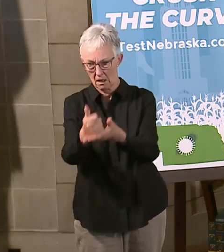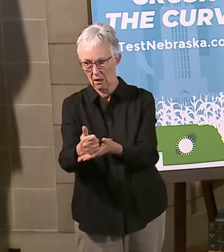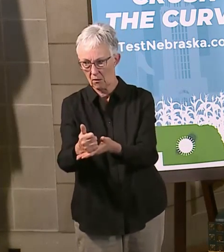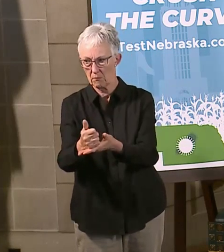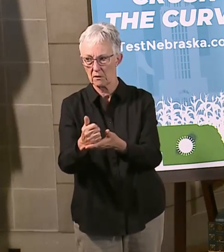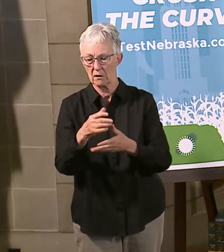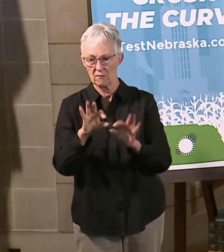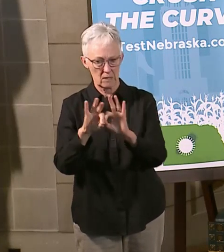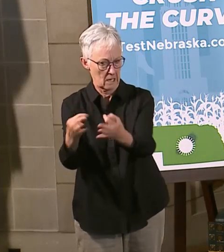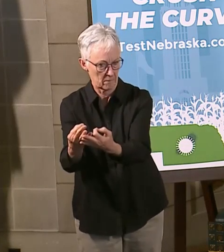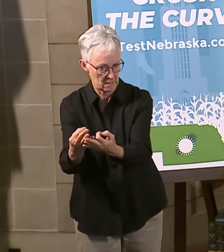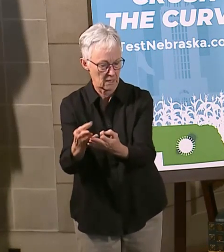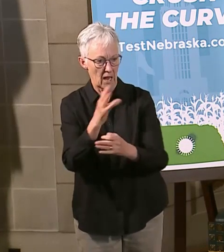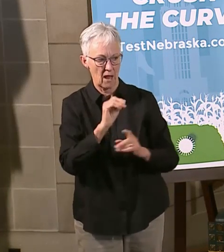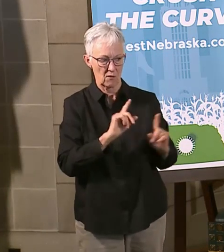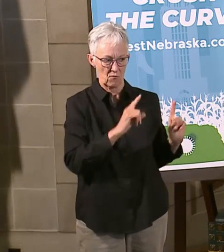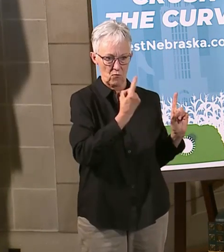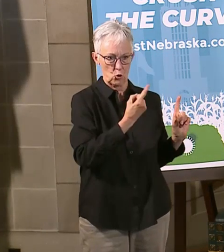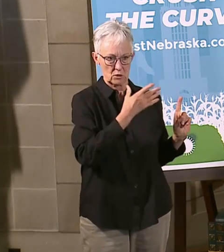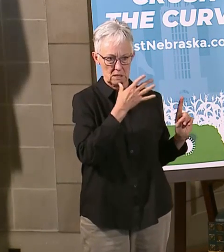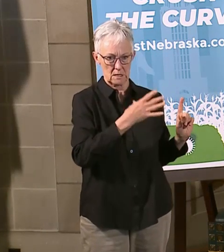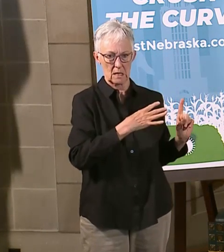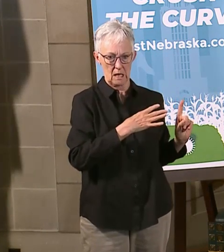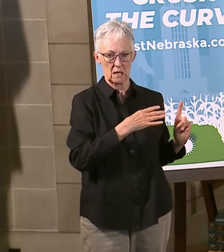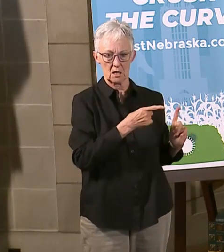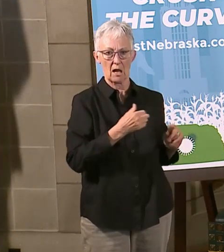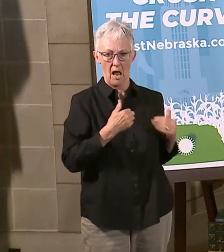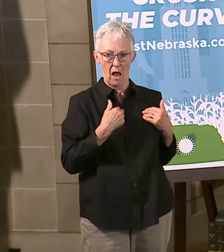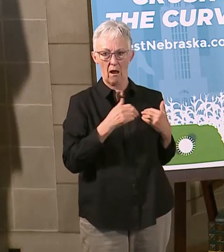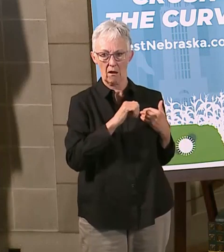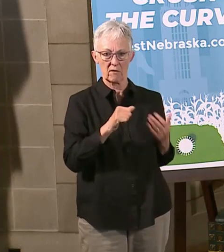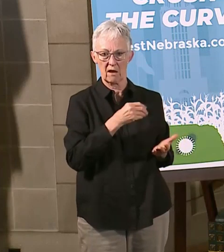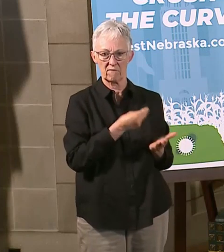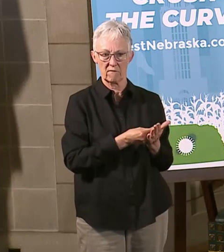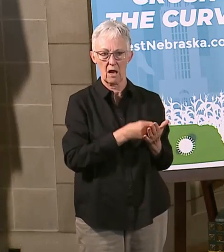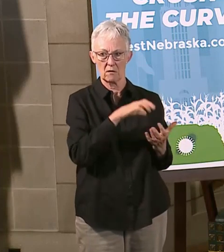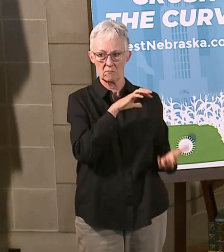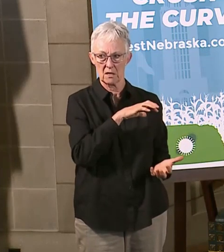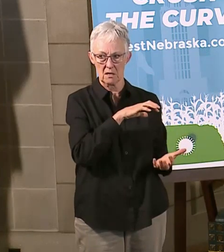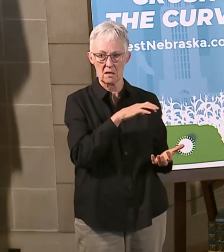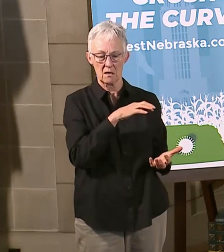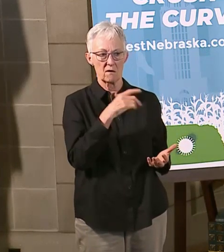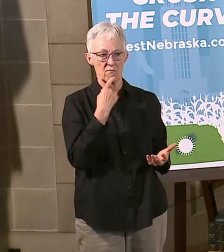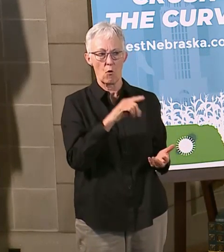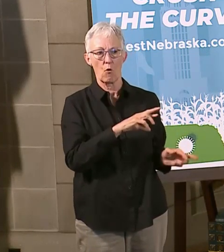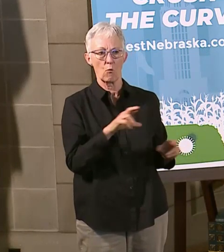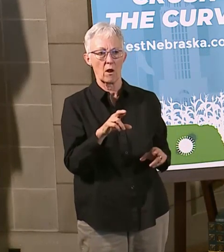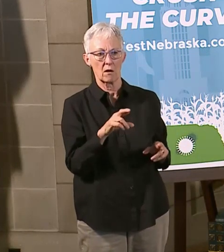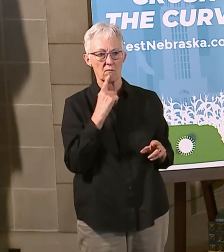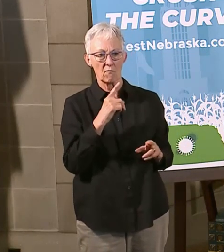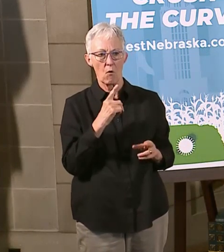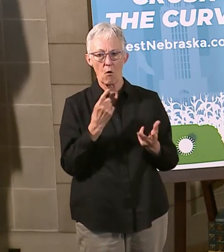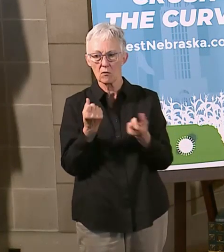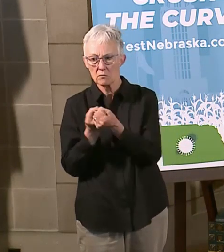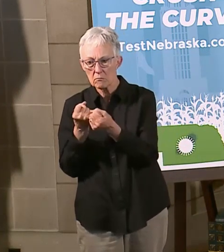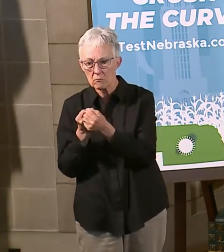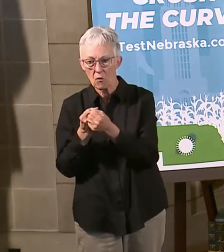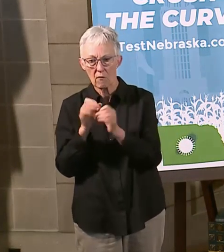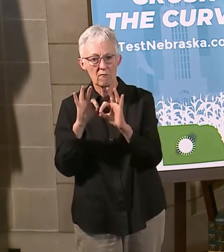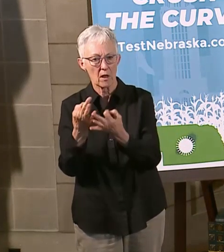have a fund that she has set up to be able to help bring relief for families impacted by the coronavirus. I believe a lot of it is focused